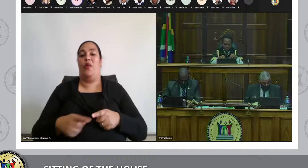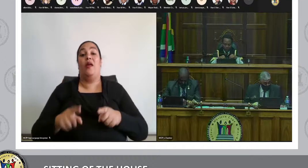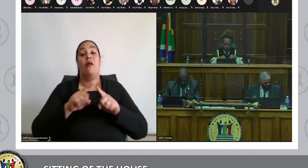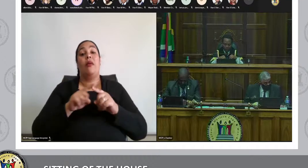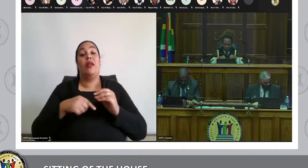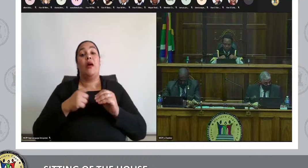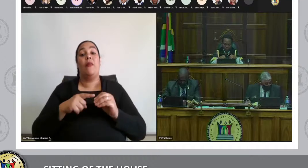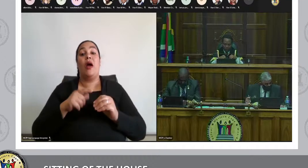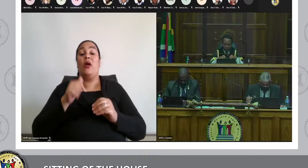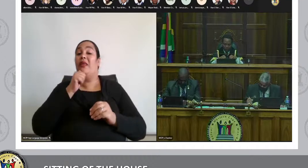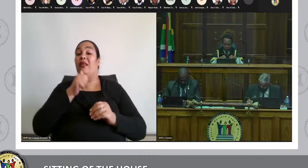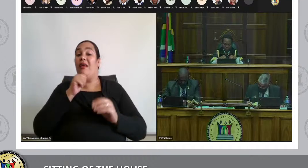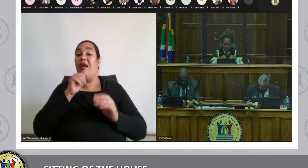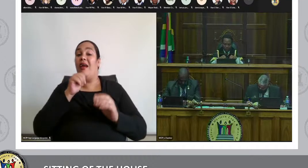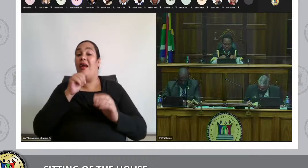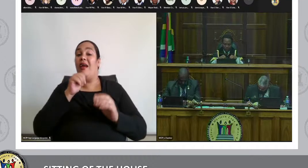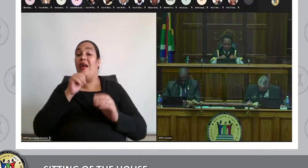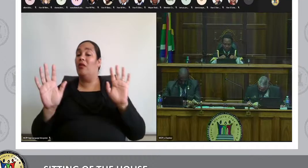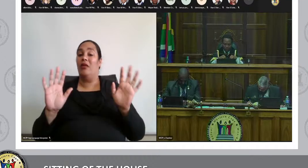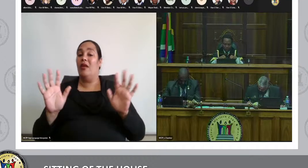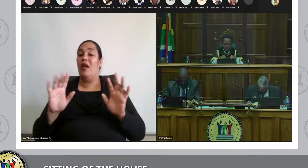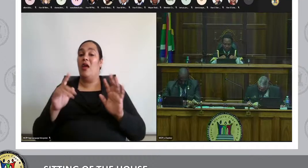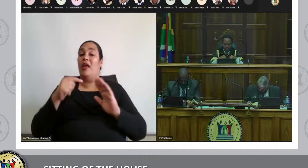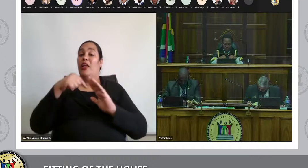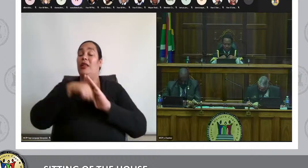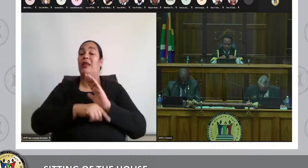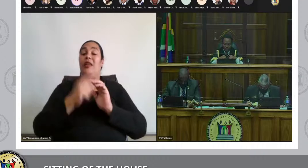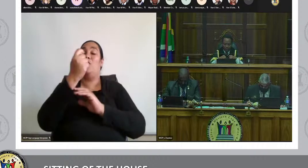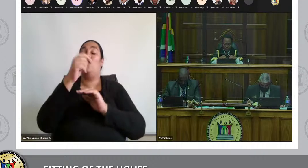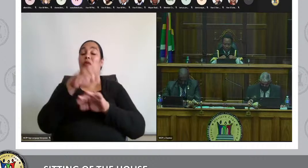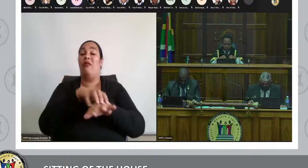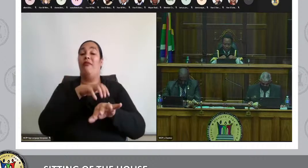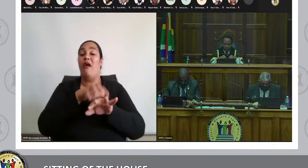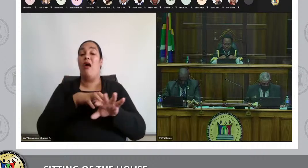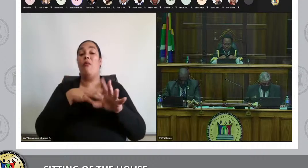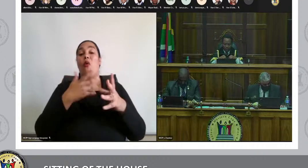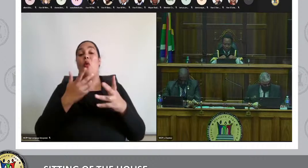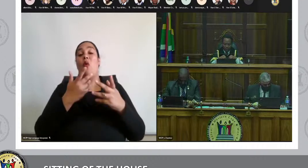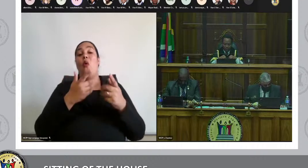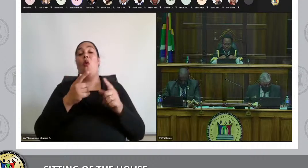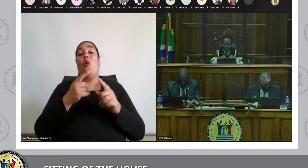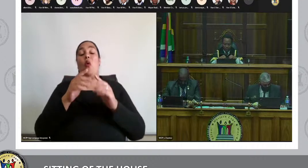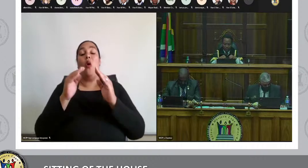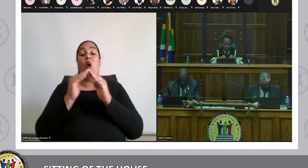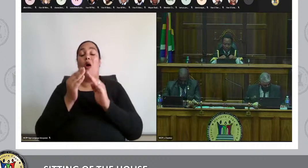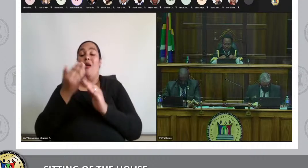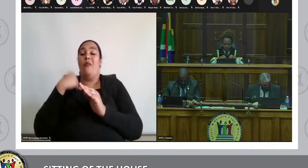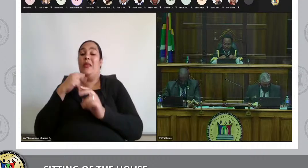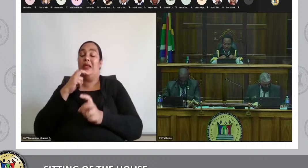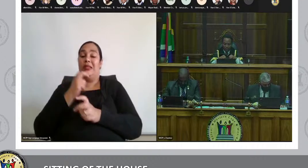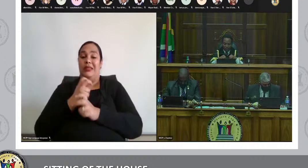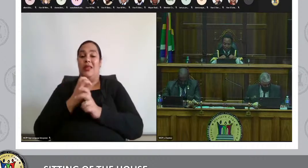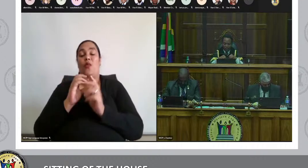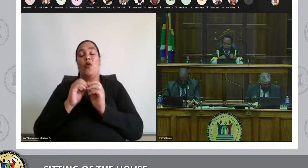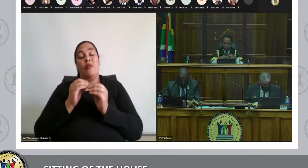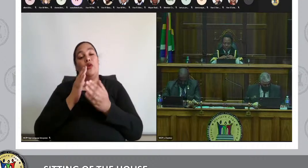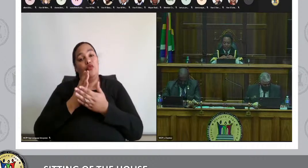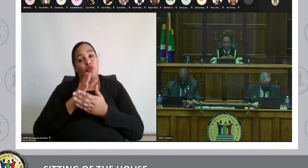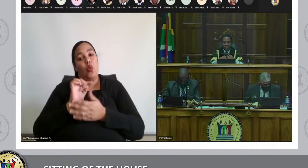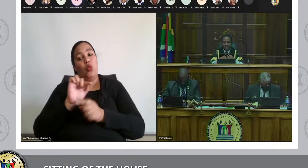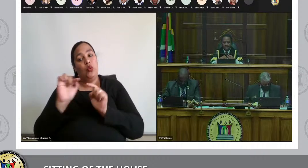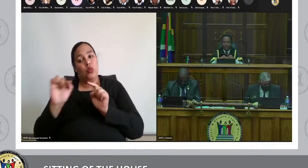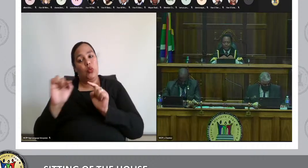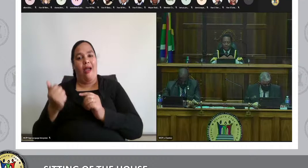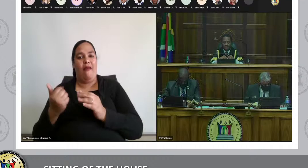the Tanisaris who are in deep rural farming or also even in the backyard or Ishwek Dallas, we make sure that they've